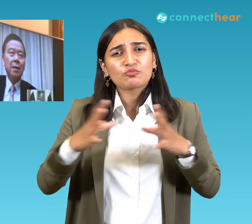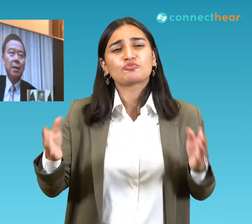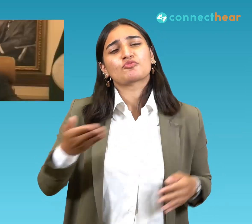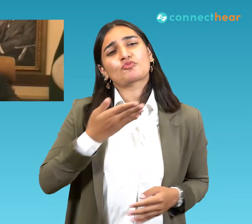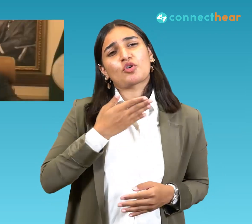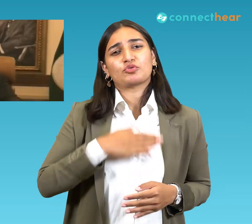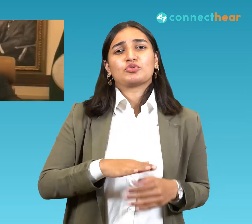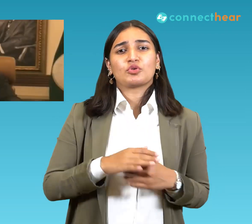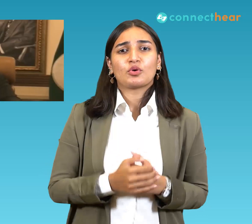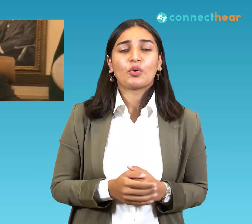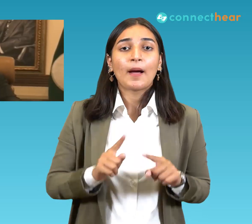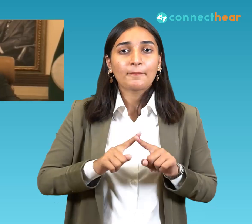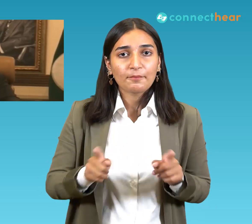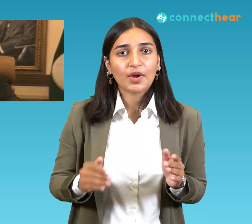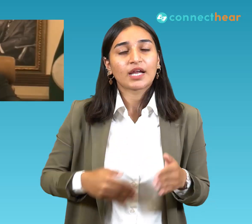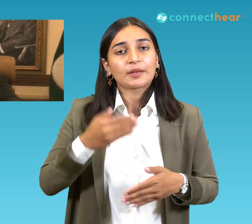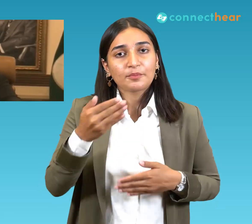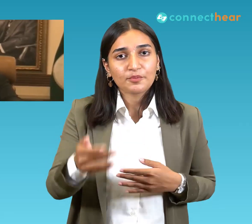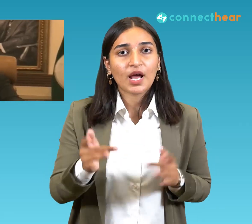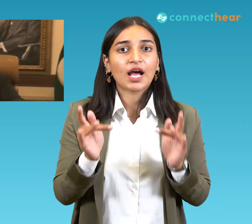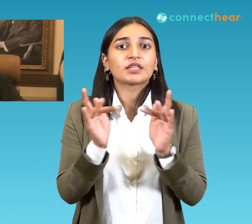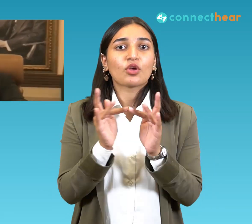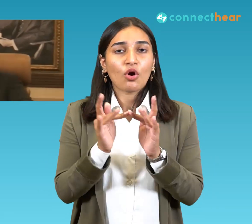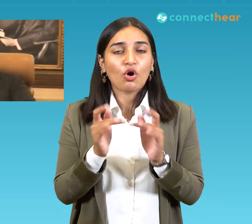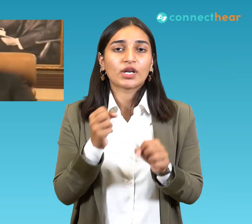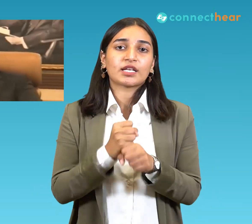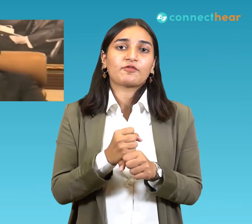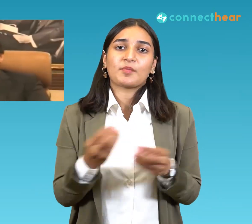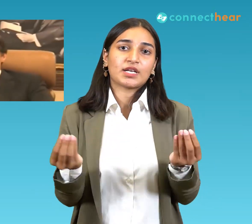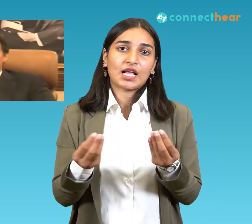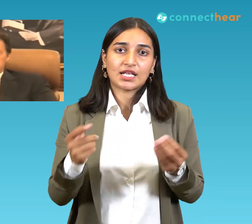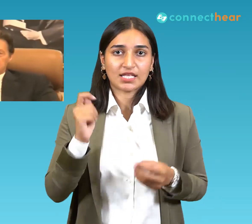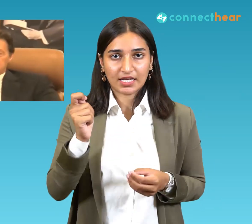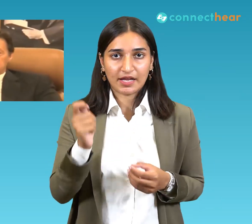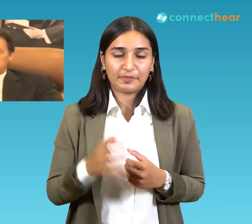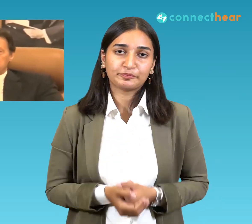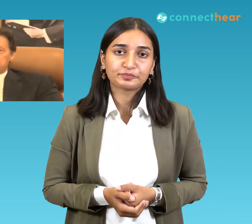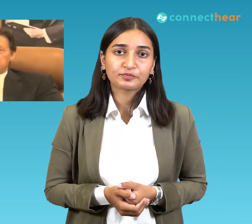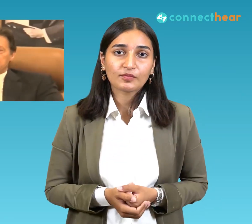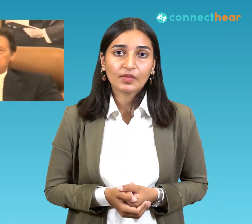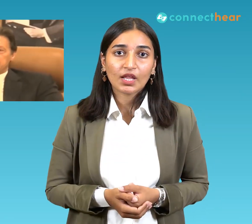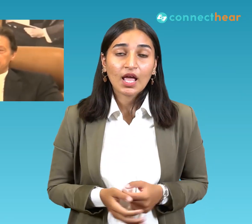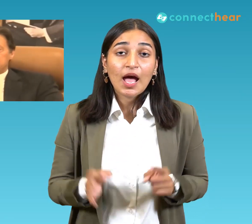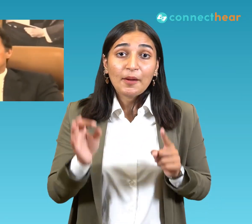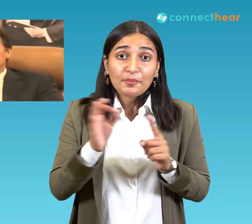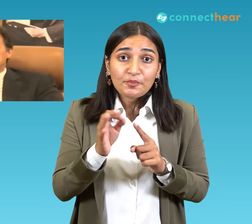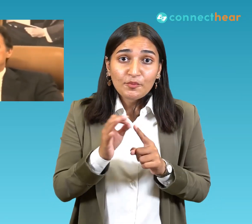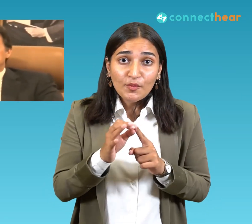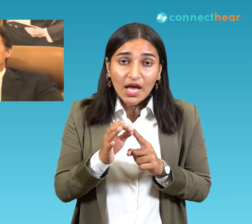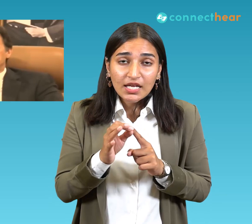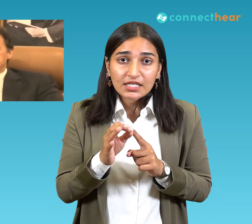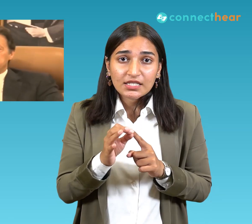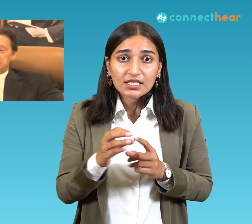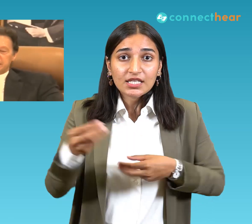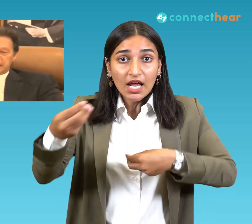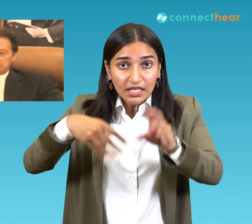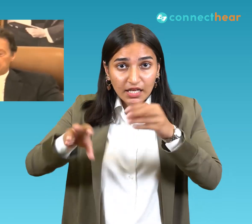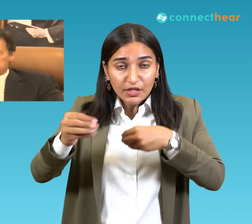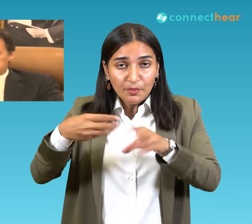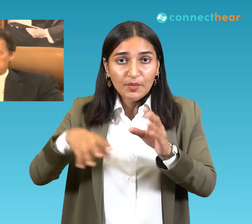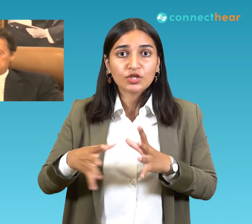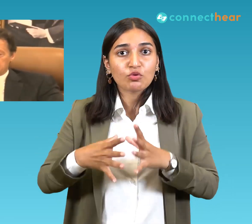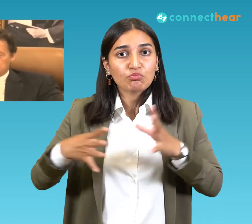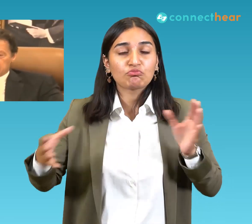around 125 to 130 billion dollars. It's a huge market, 220 million people,